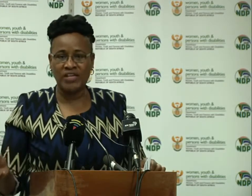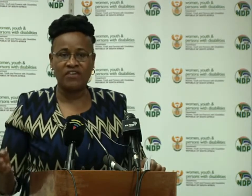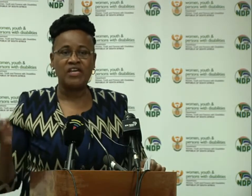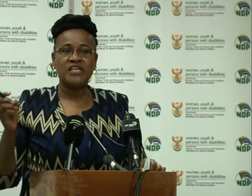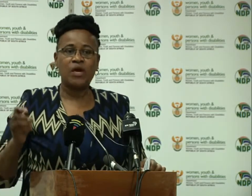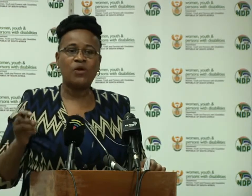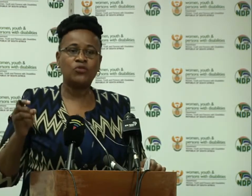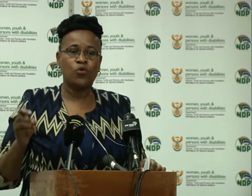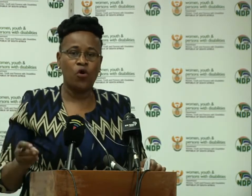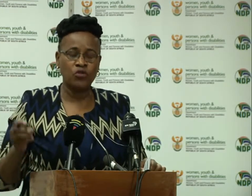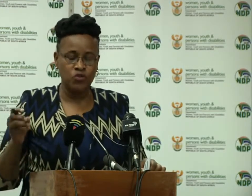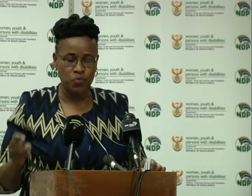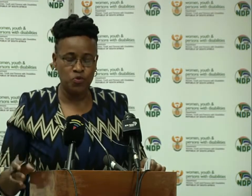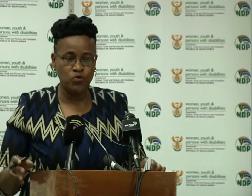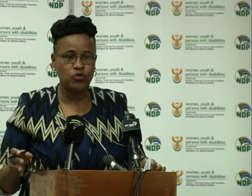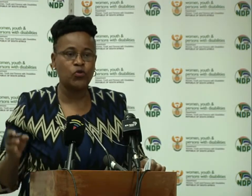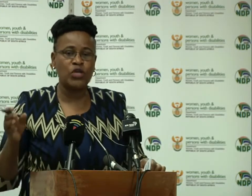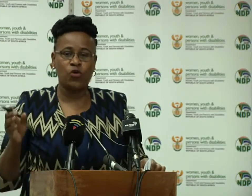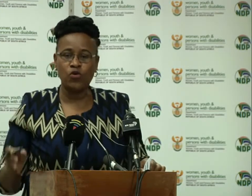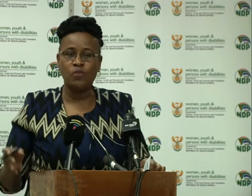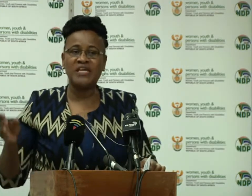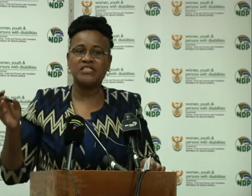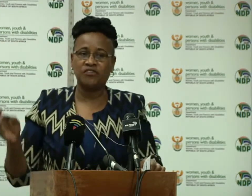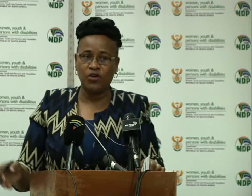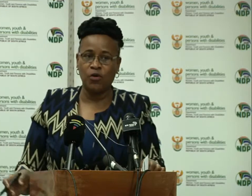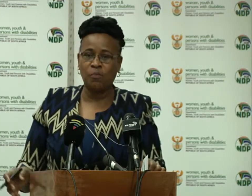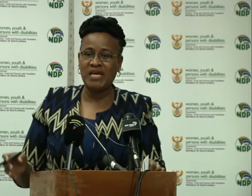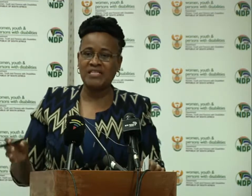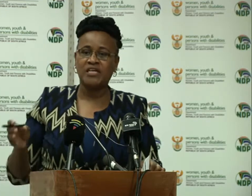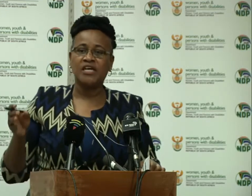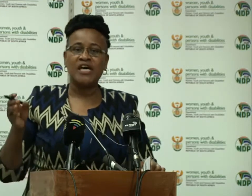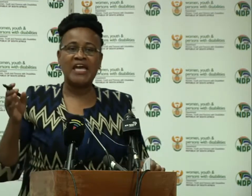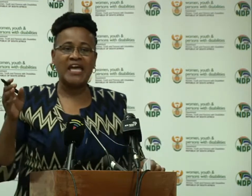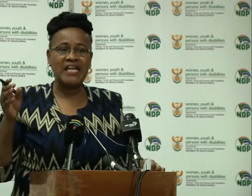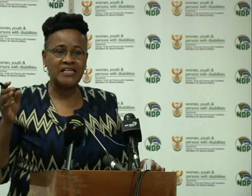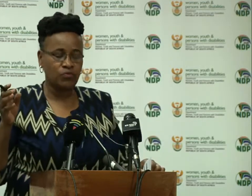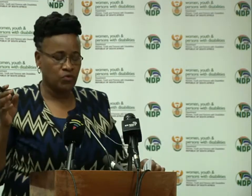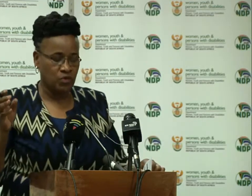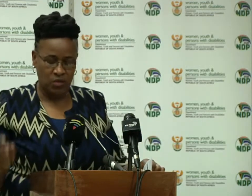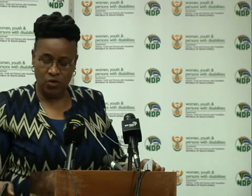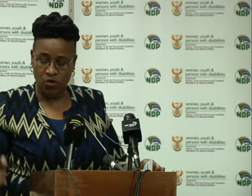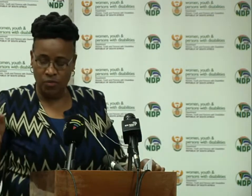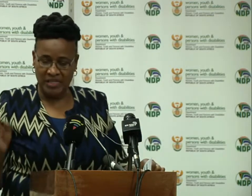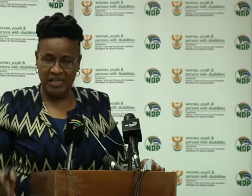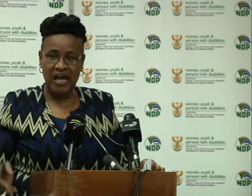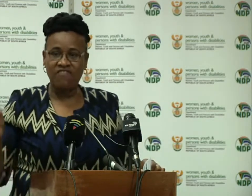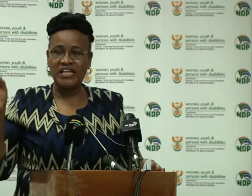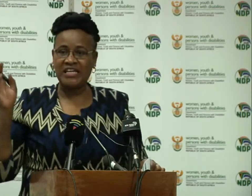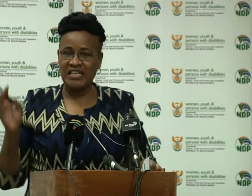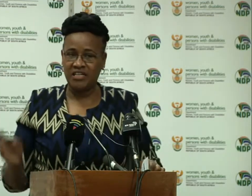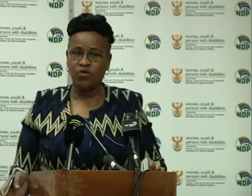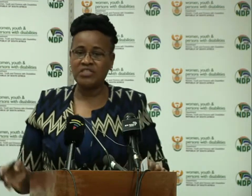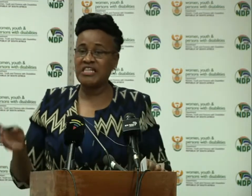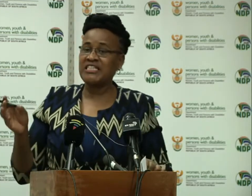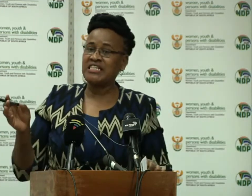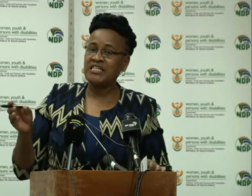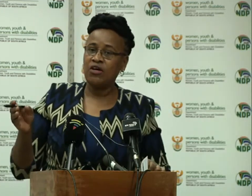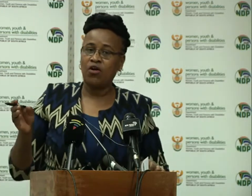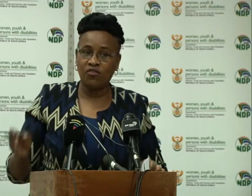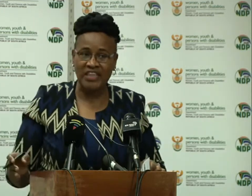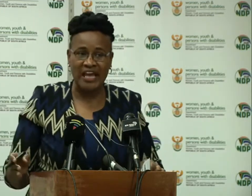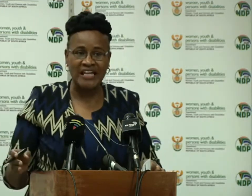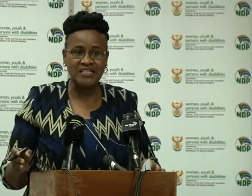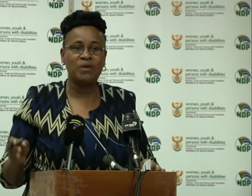grants or whatever. They want to contribute to economic development and the economic recovery and